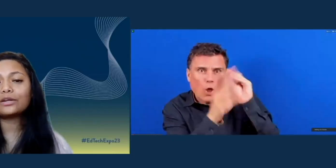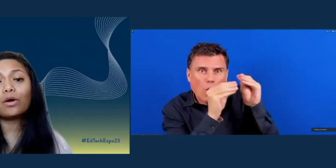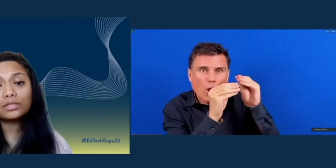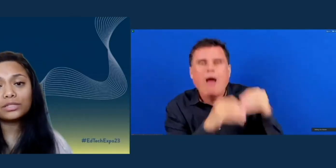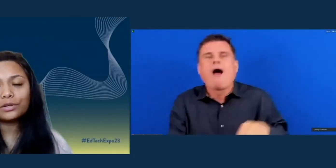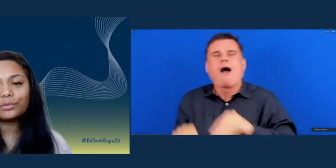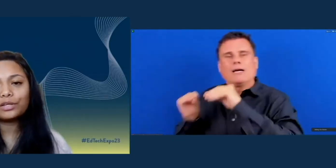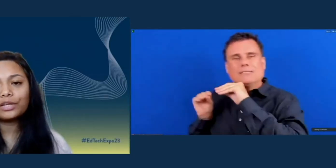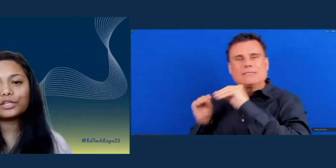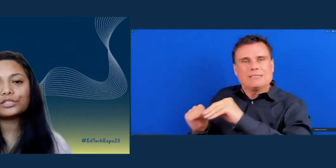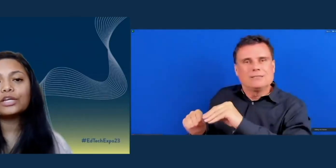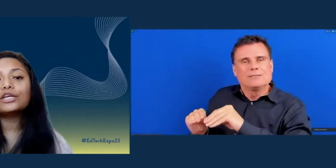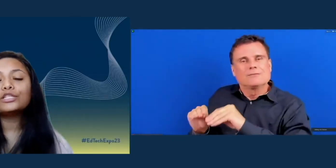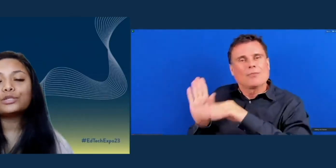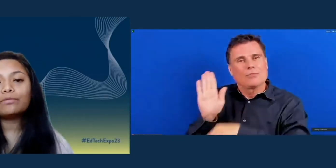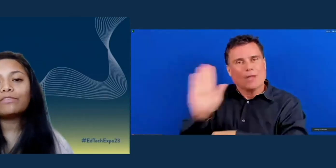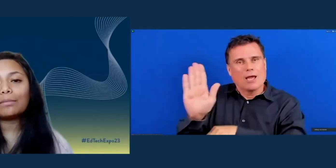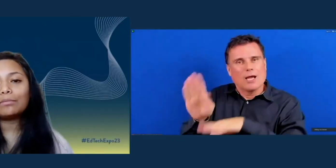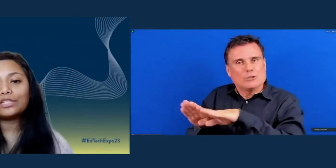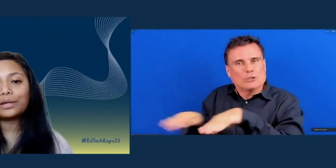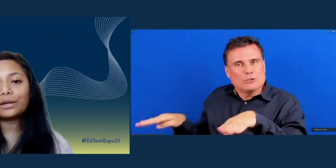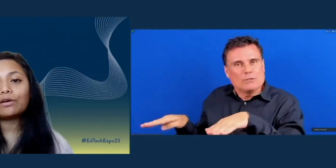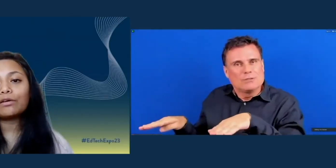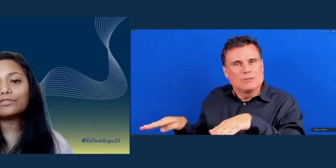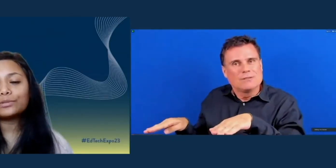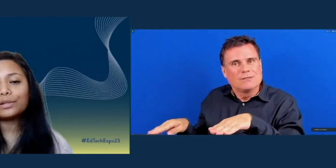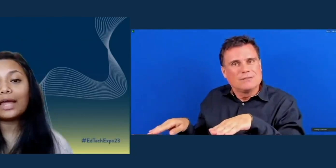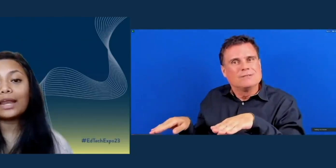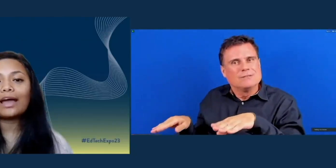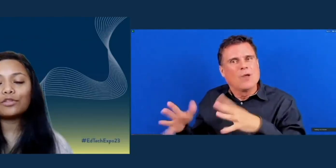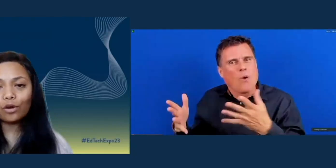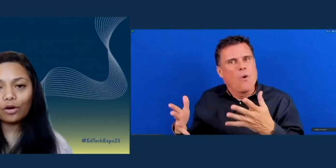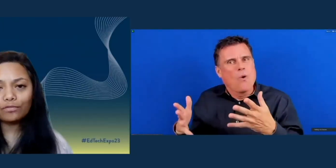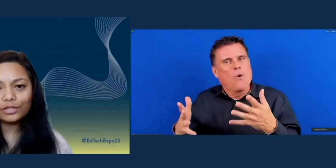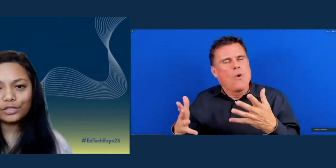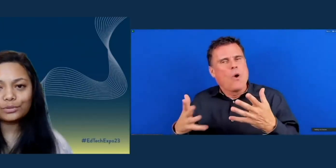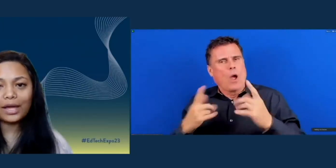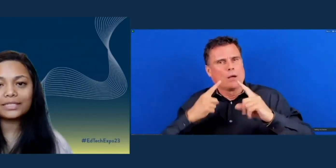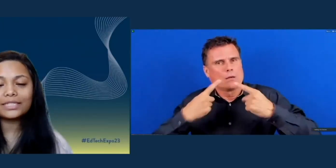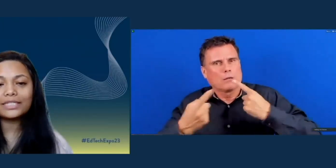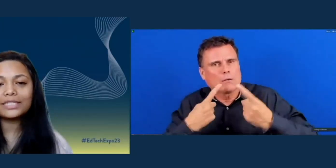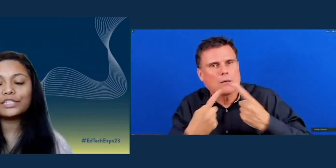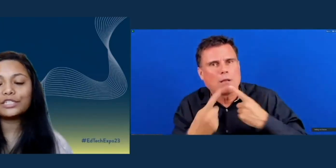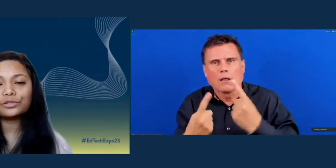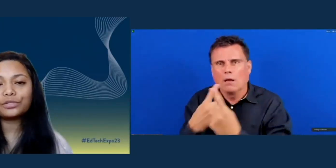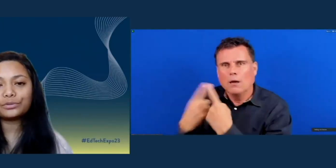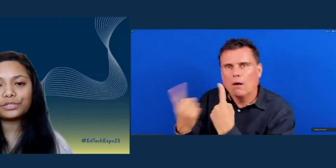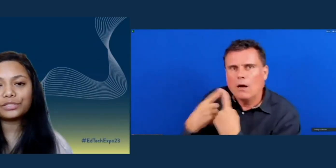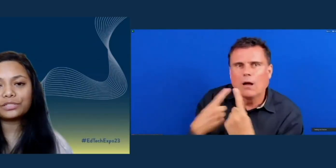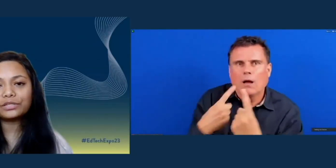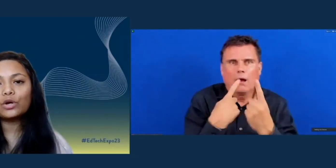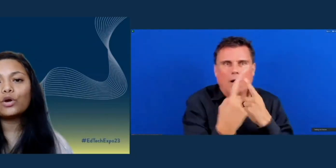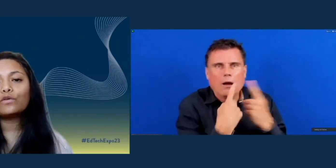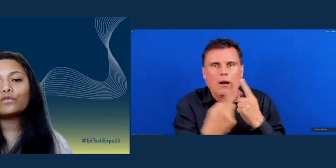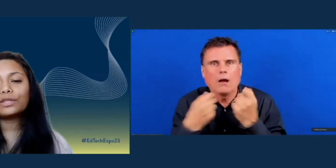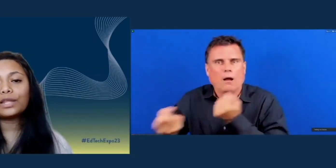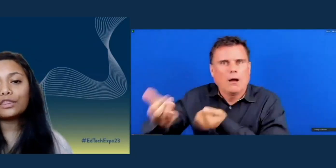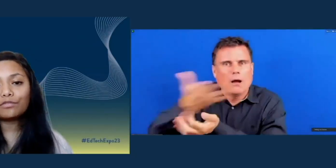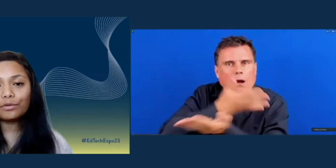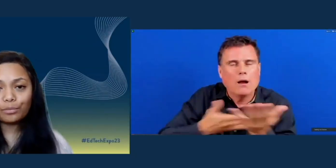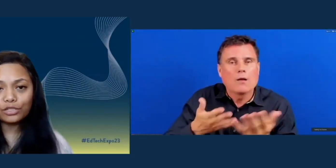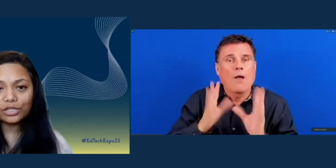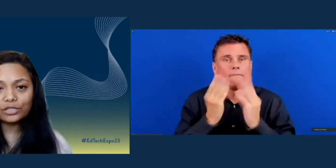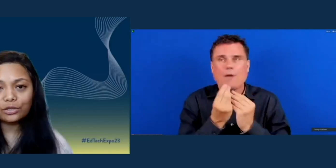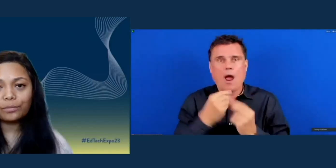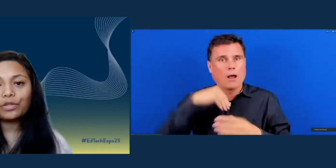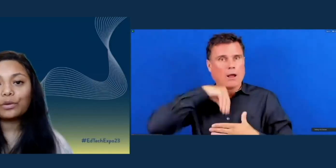communication and constant communication to help families become comfortable and have the confidence to access these digital resources. Over the length of